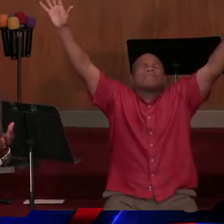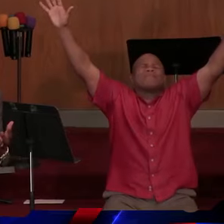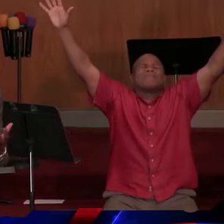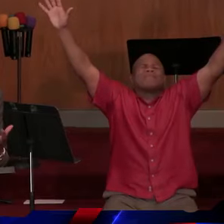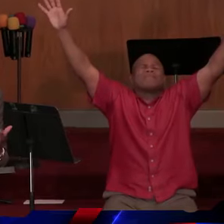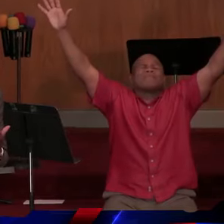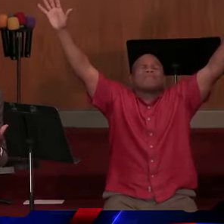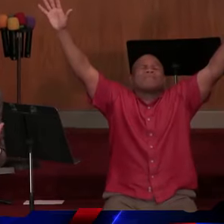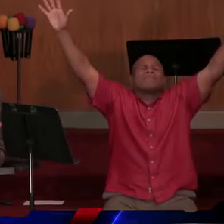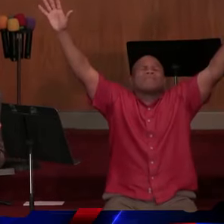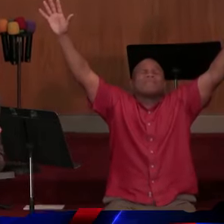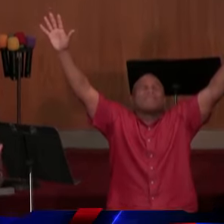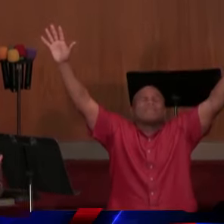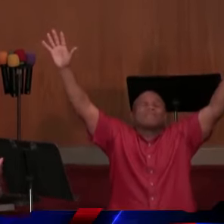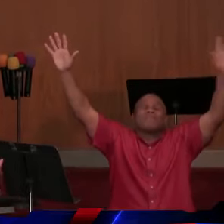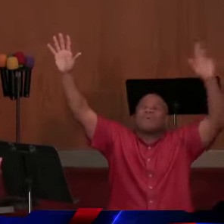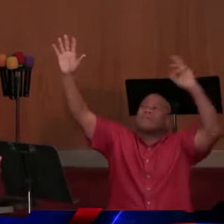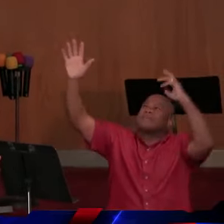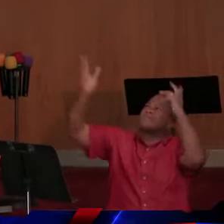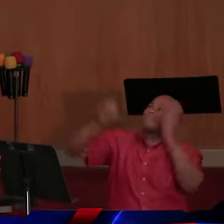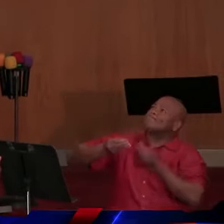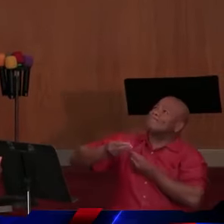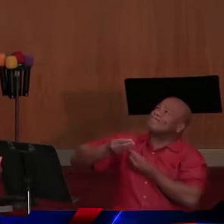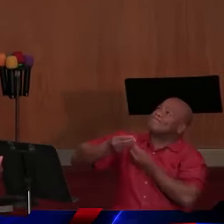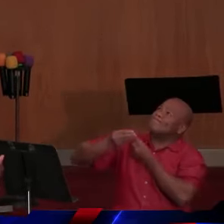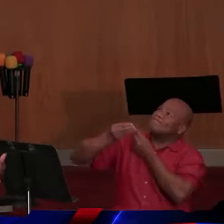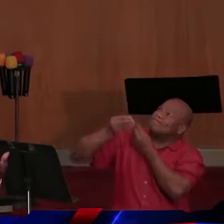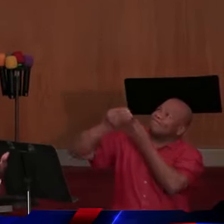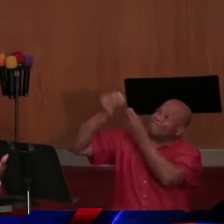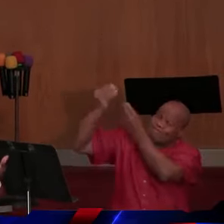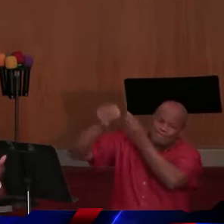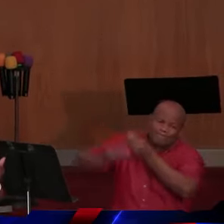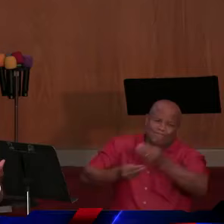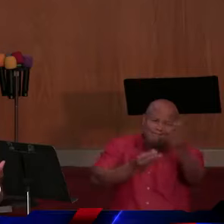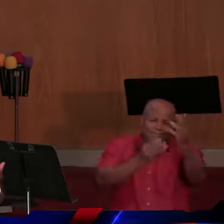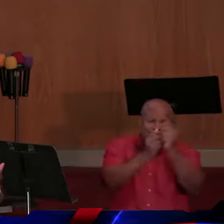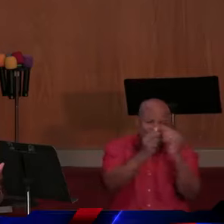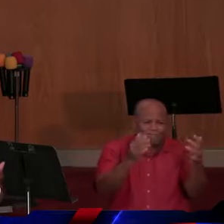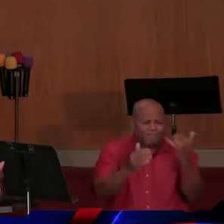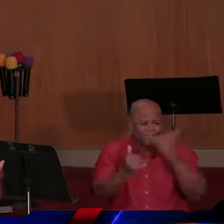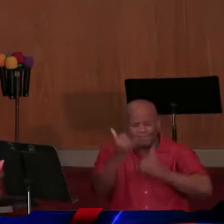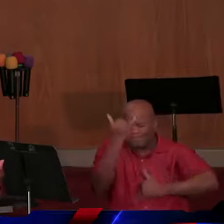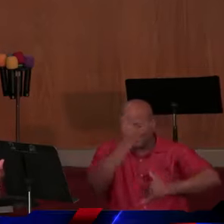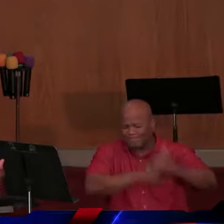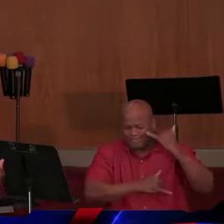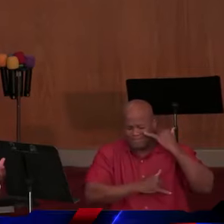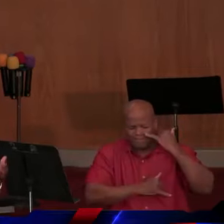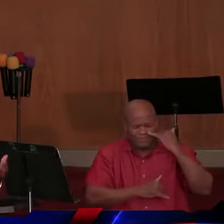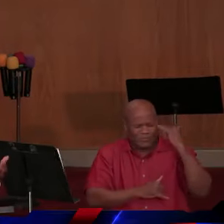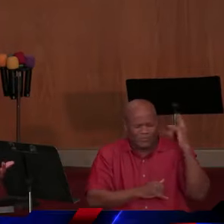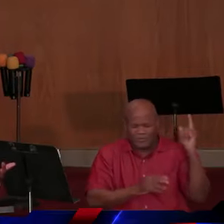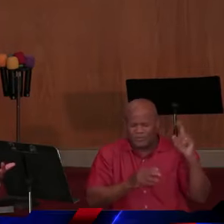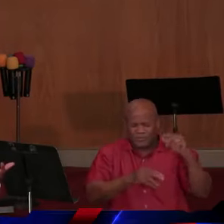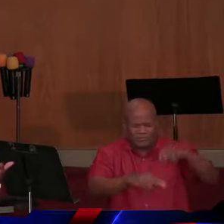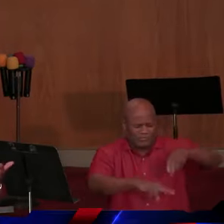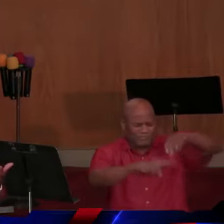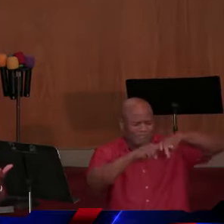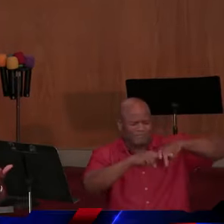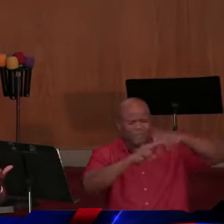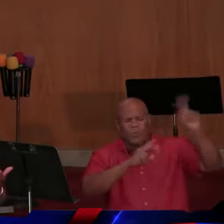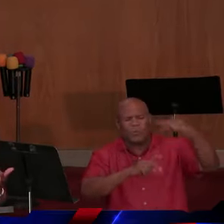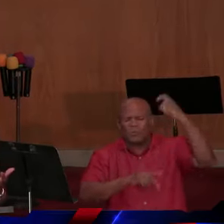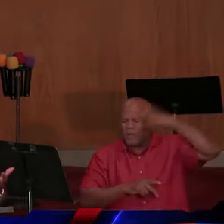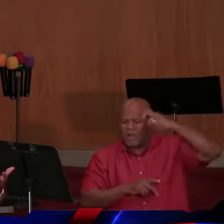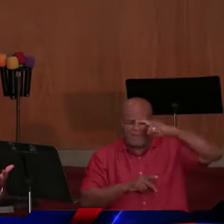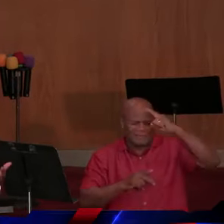And present us faultless before his throne with exceeding joy. To the only wise God, our Savior, be glory,